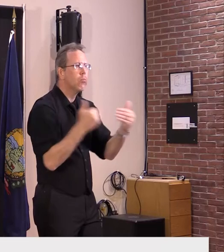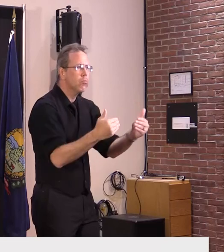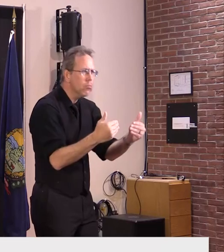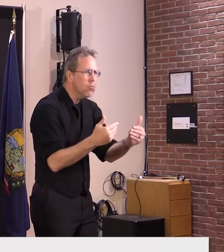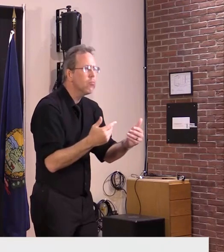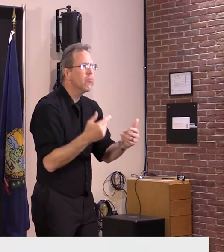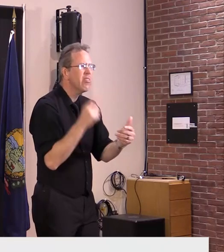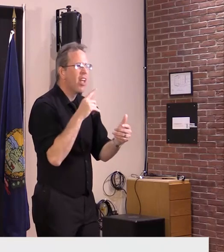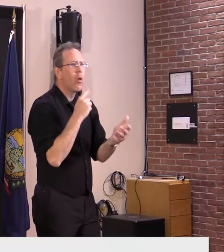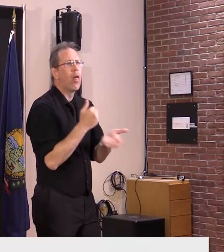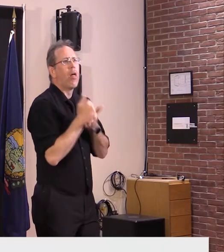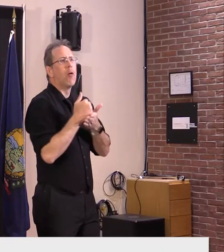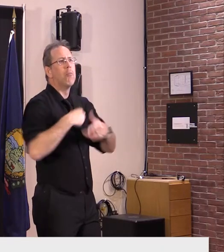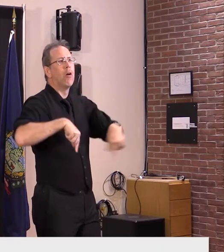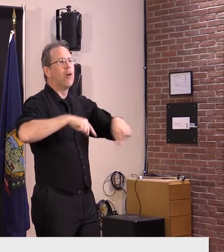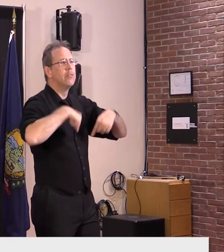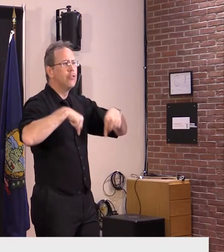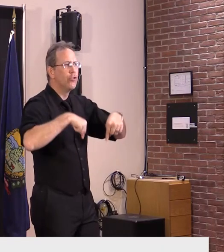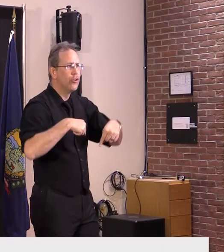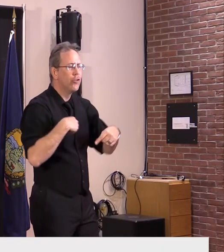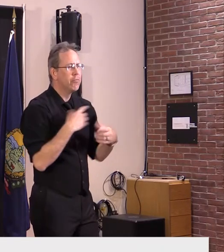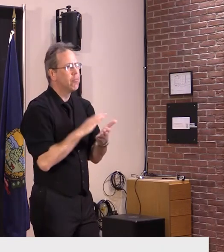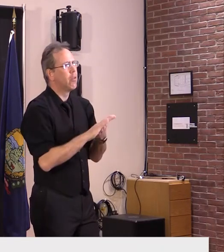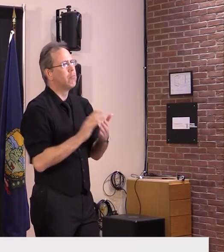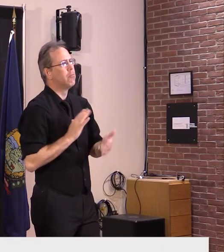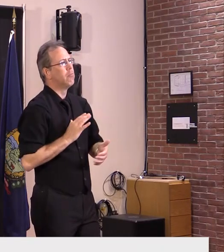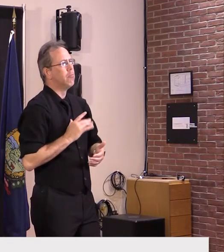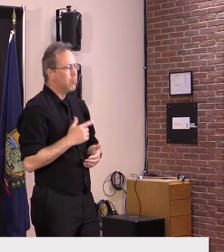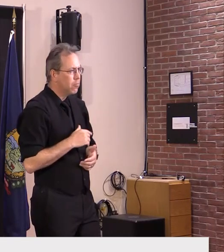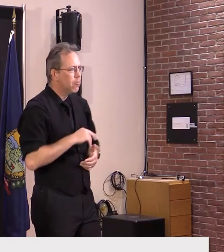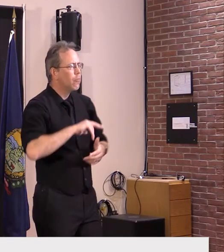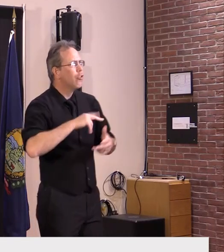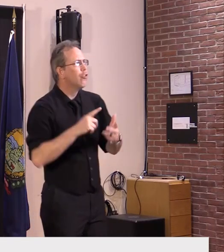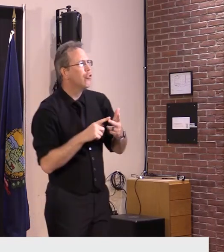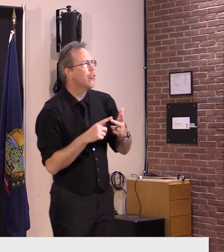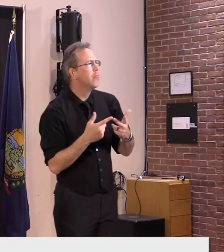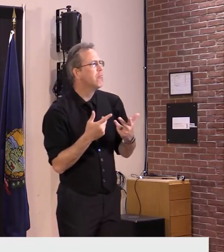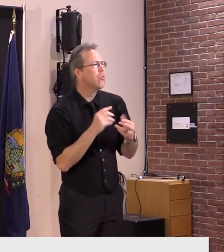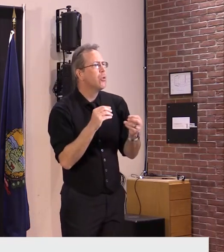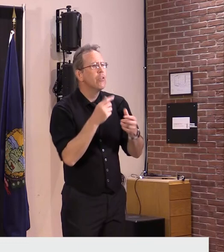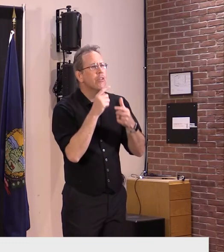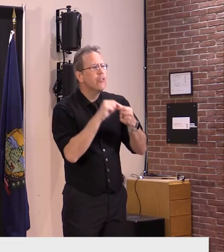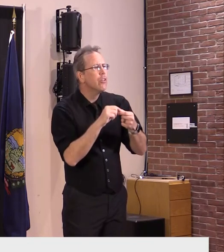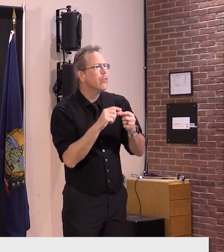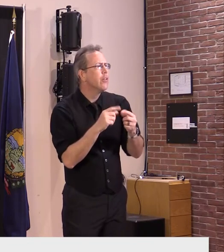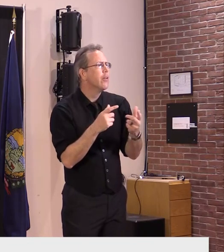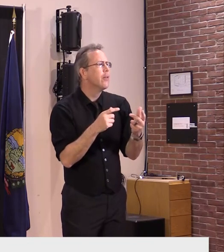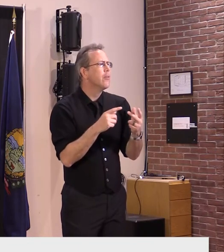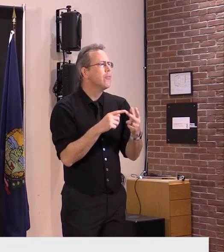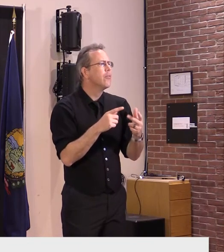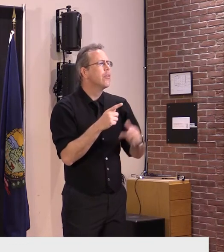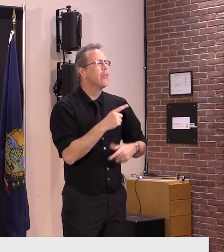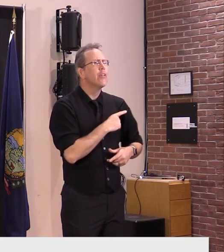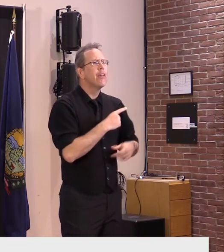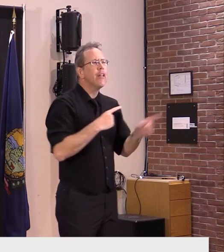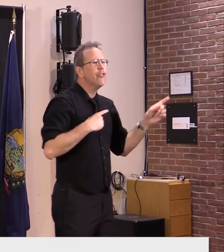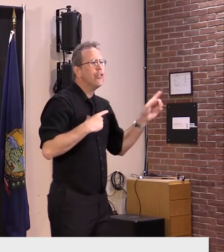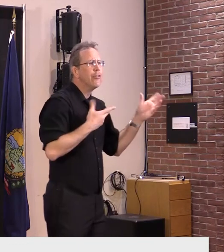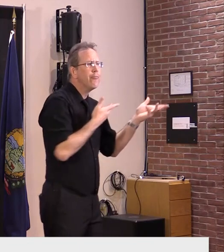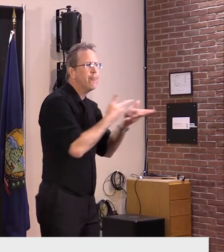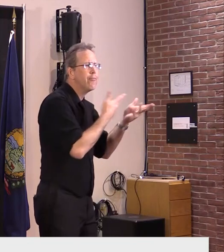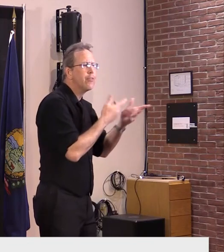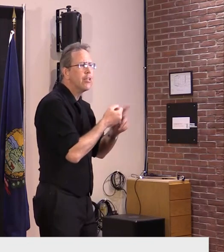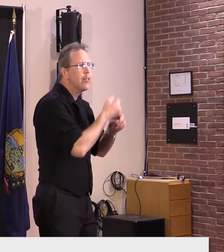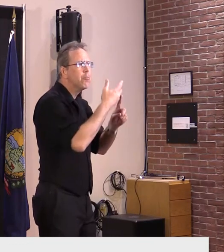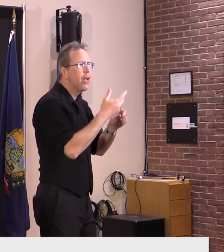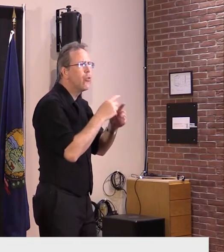helpful. The third was there was absolutely no interest in the legislature to expand cell service. We had $50